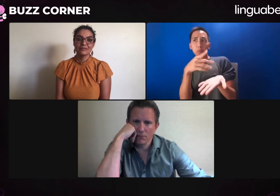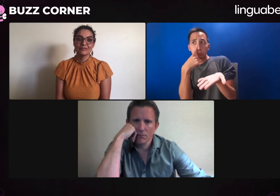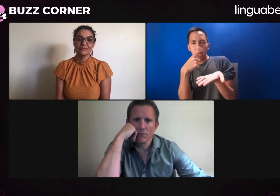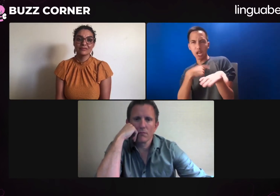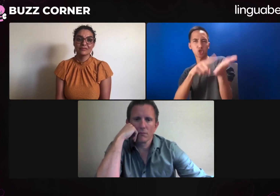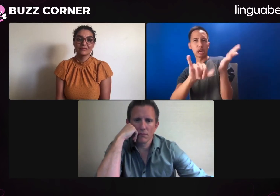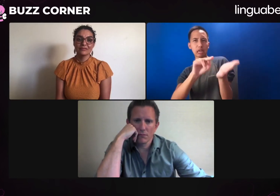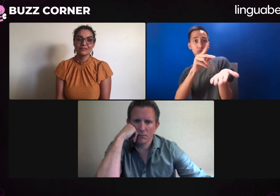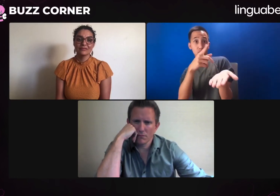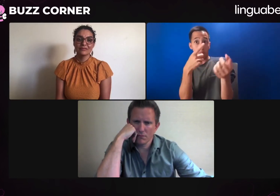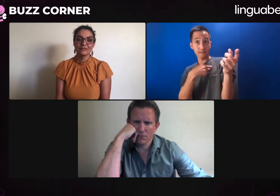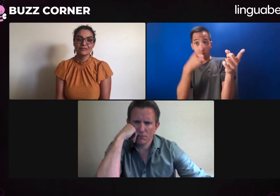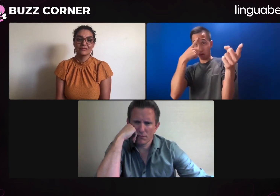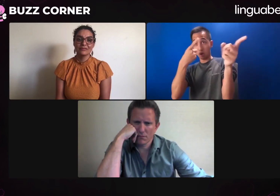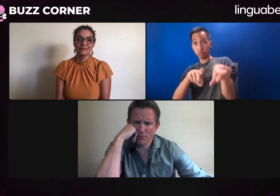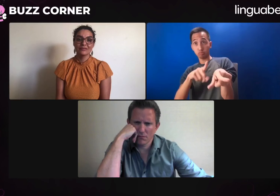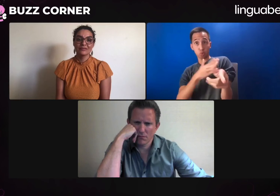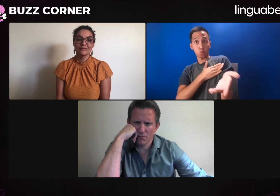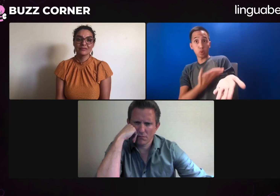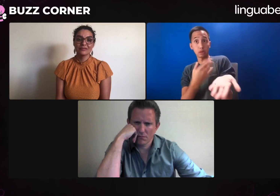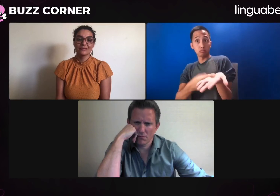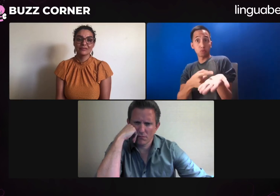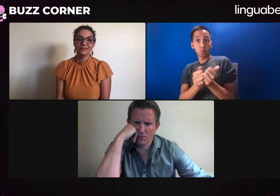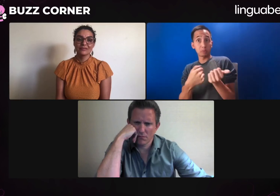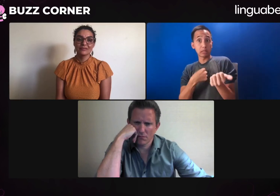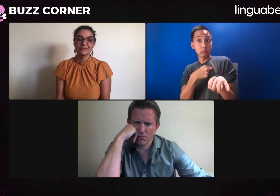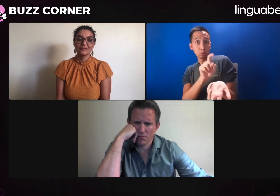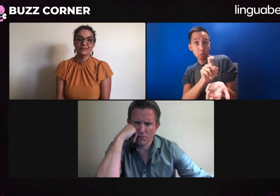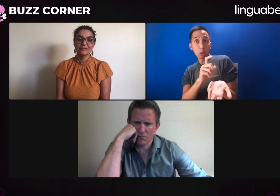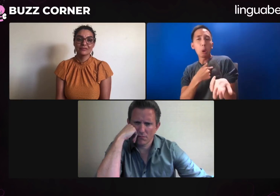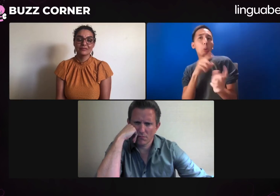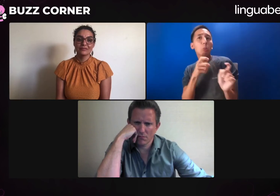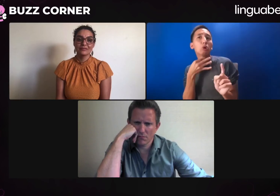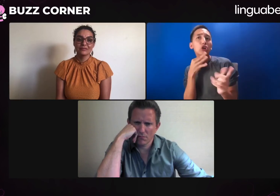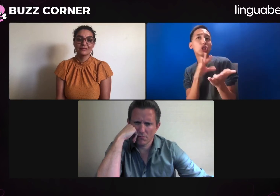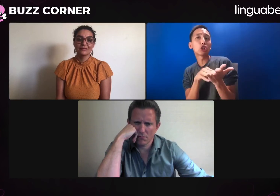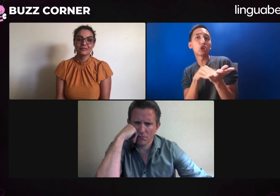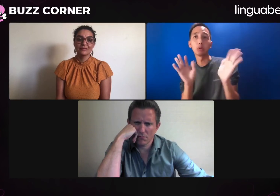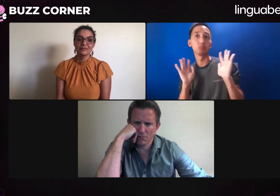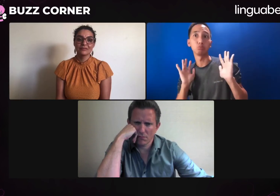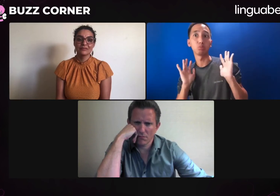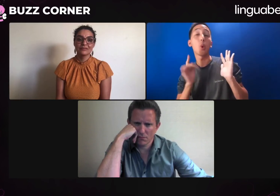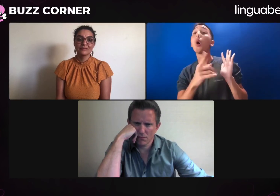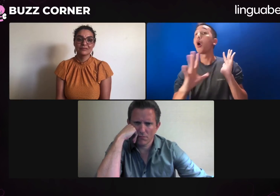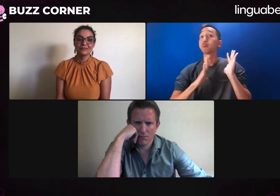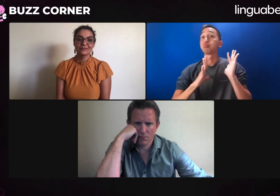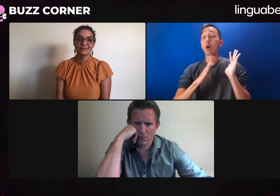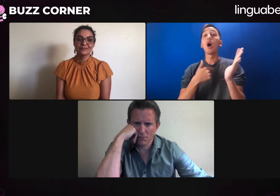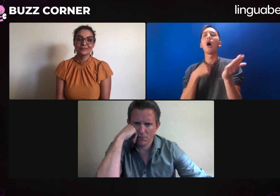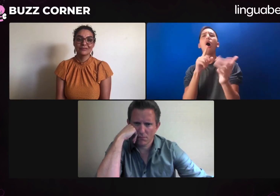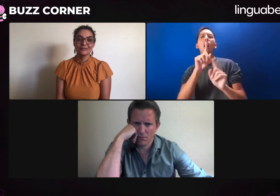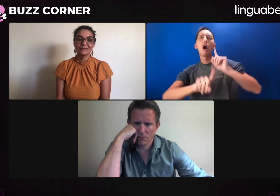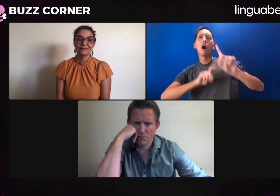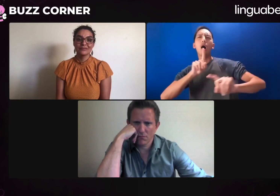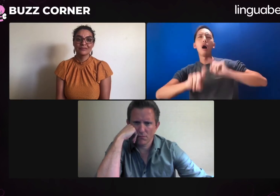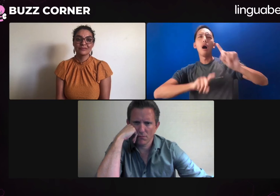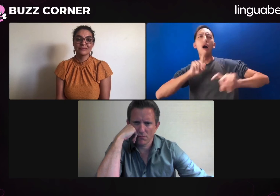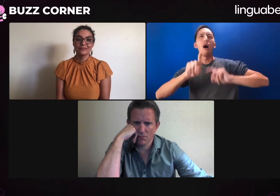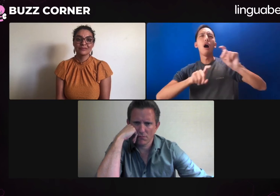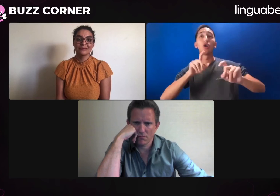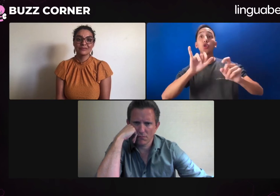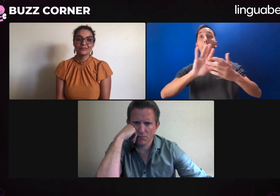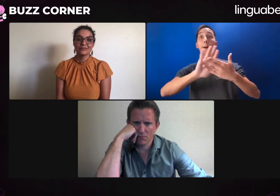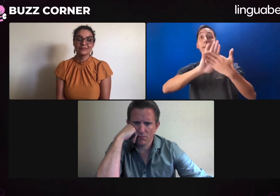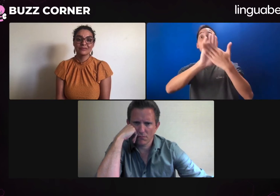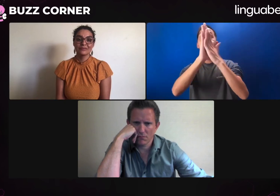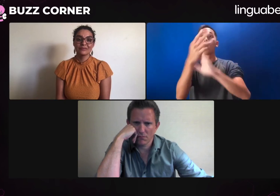clearly. So I said, hey, I checked in afterwards. I said, are you willing to have a conversation with me? Because I have some questions for you. I just want to,